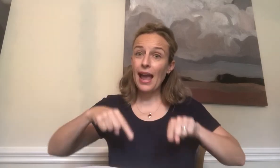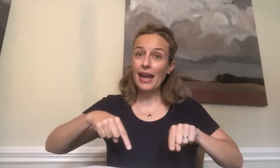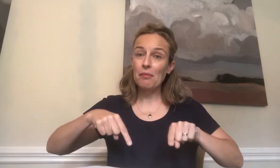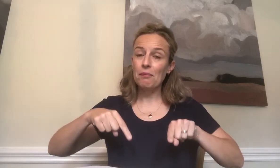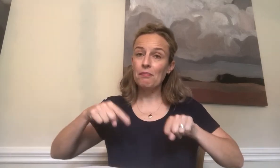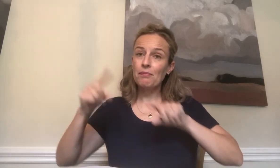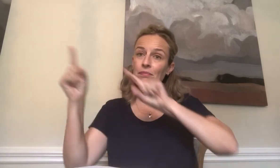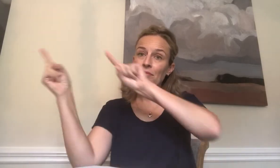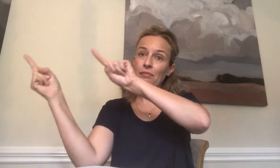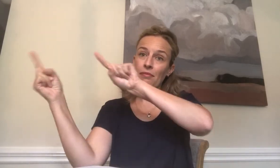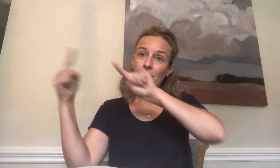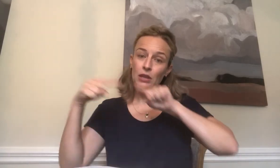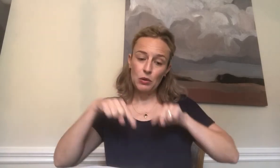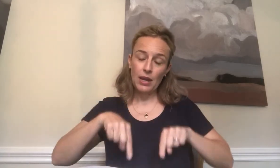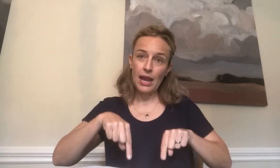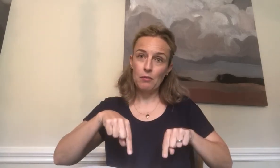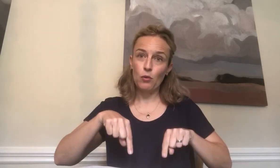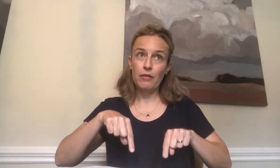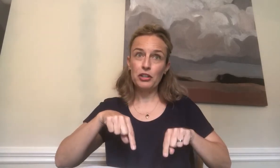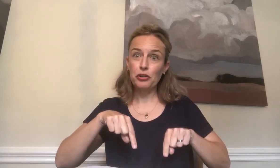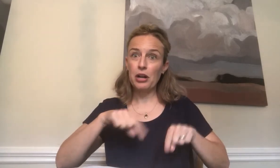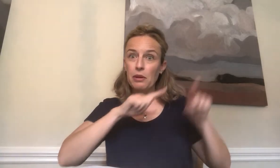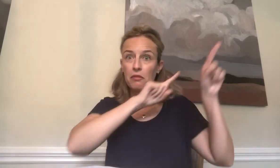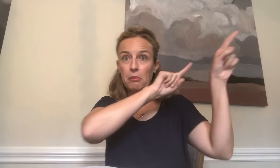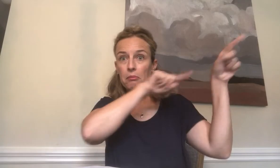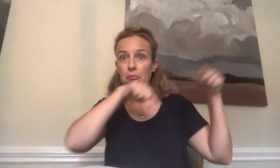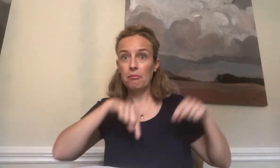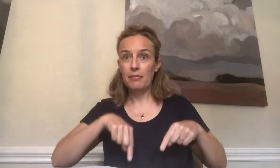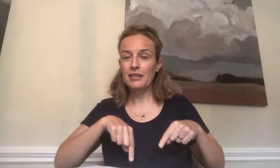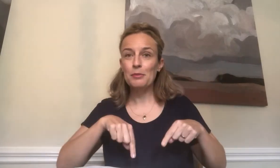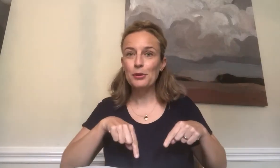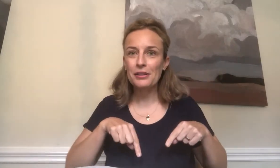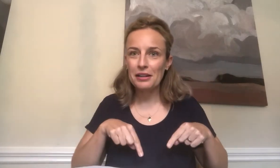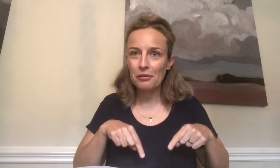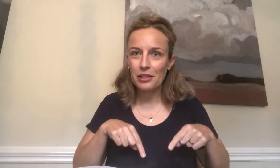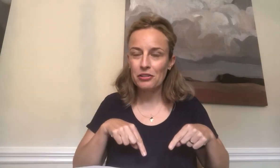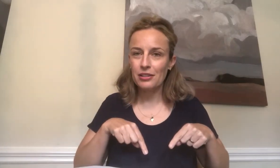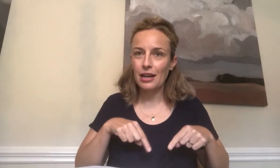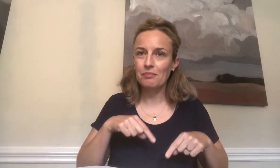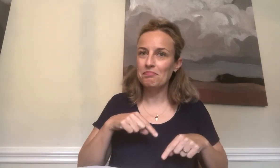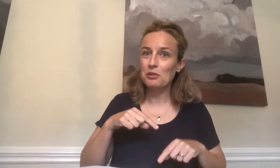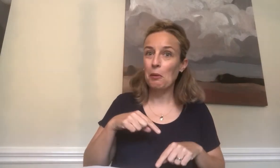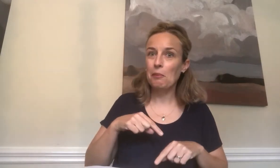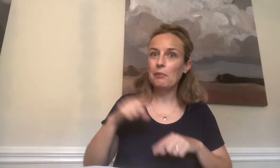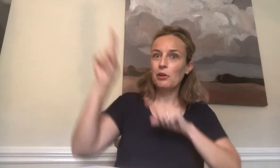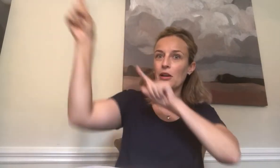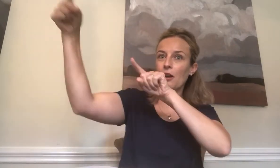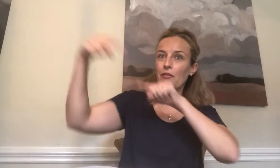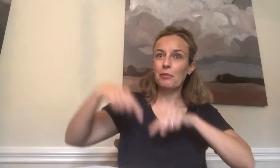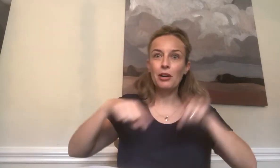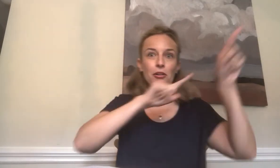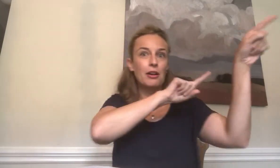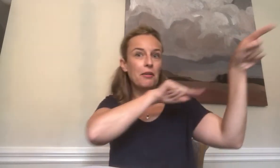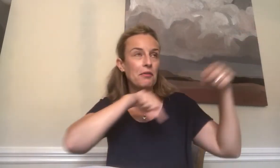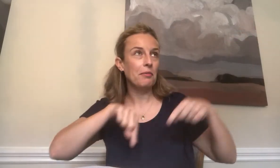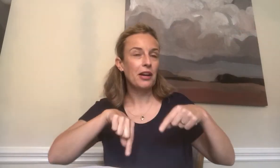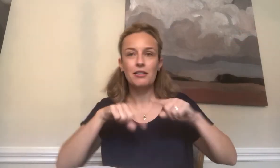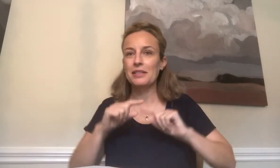came. You came, wherever it is you're coming from. It's a multi-directional sign. So you can come from here, you could come from there, it doesn't